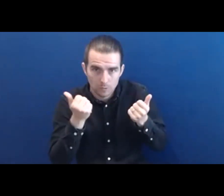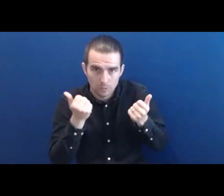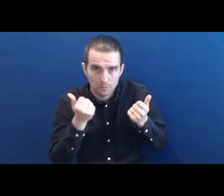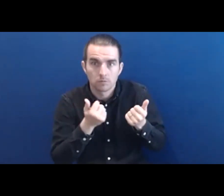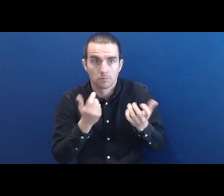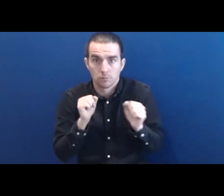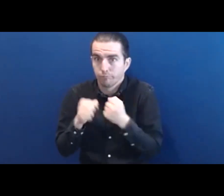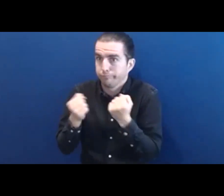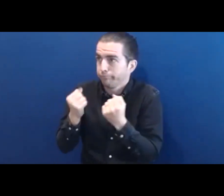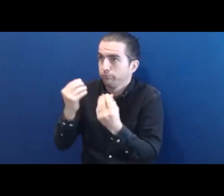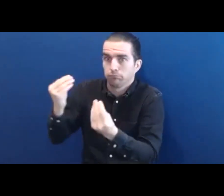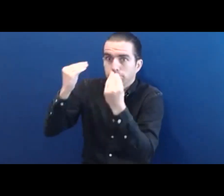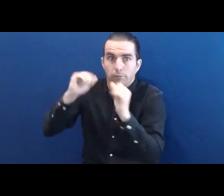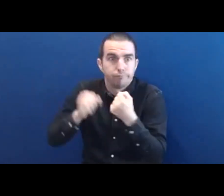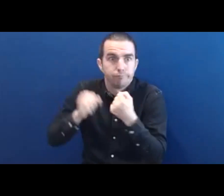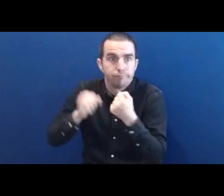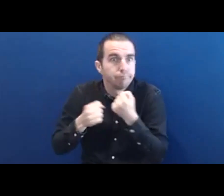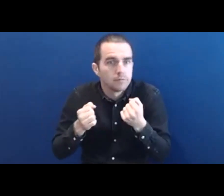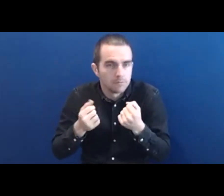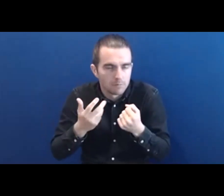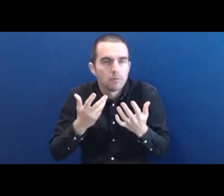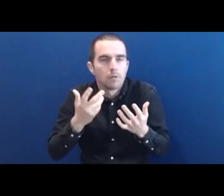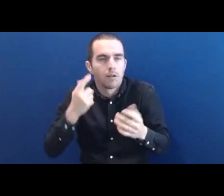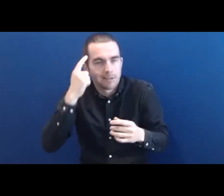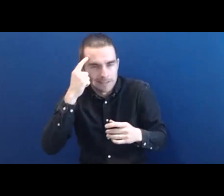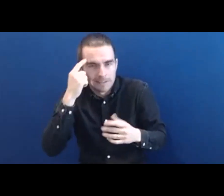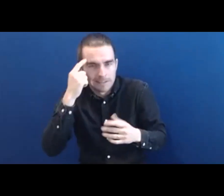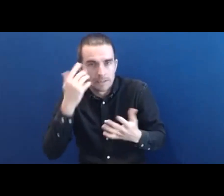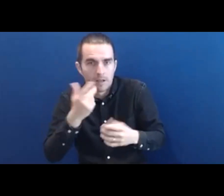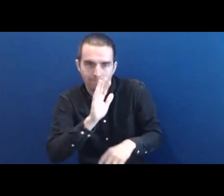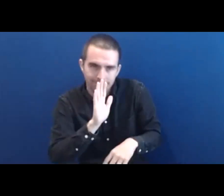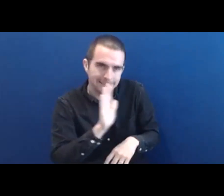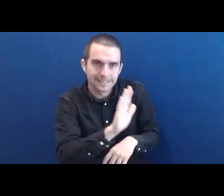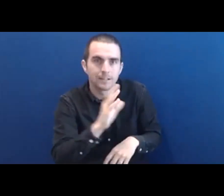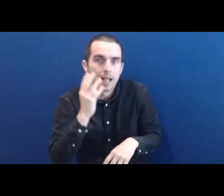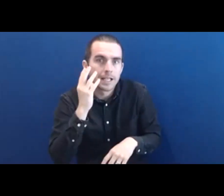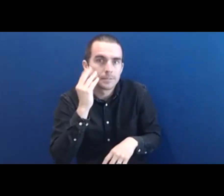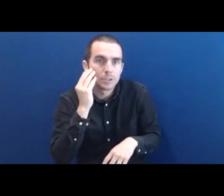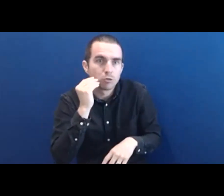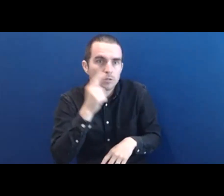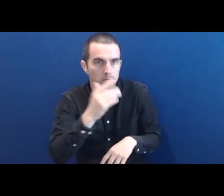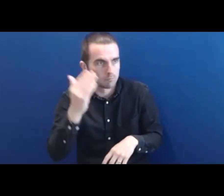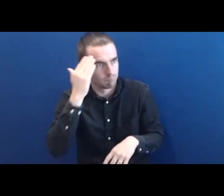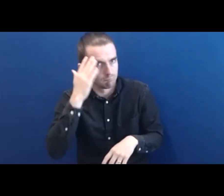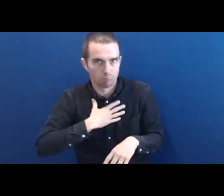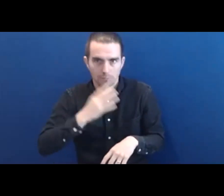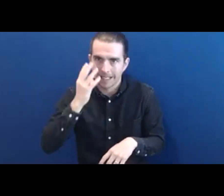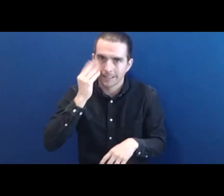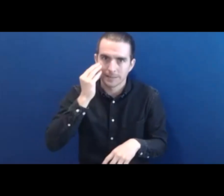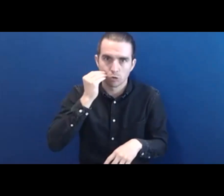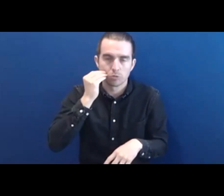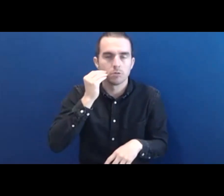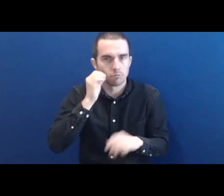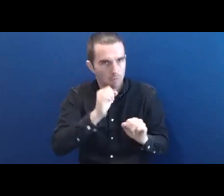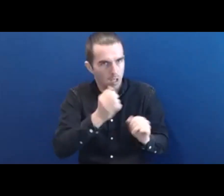that space. And I think, and my other point is it's still in the same vein,